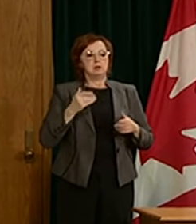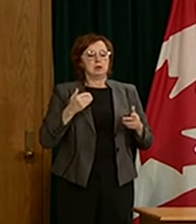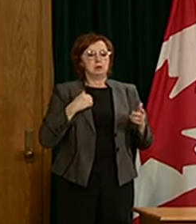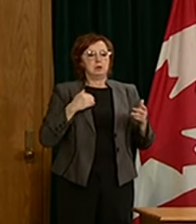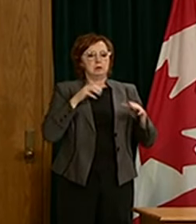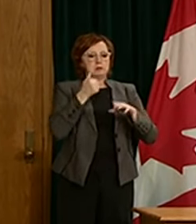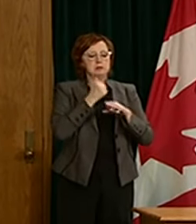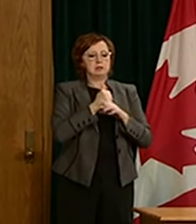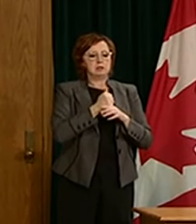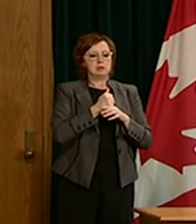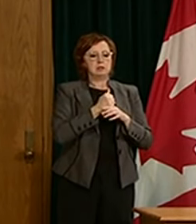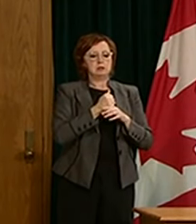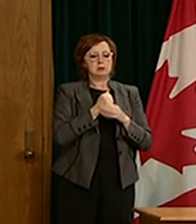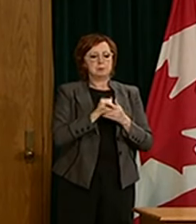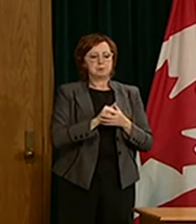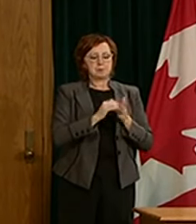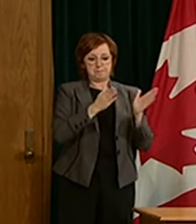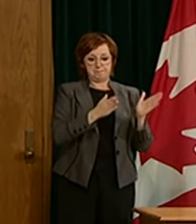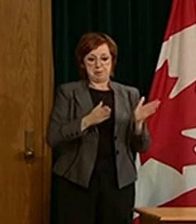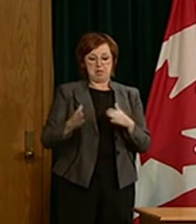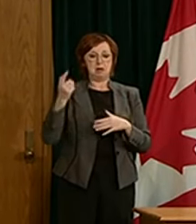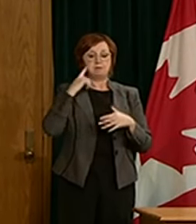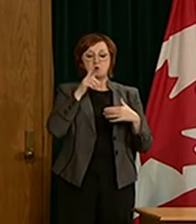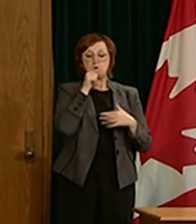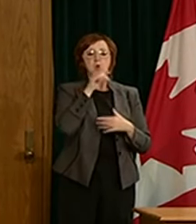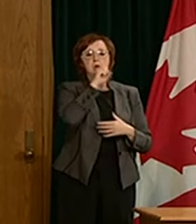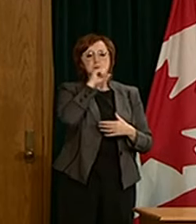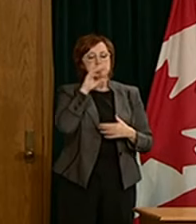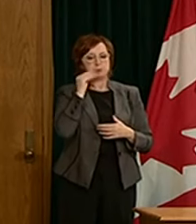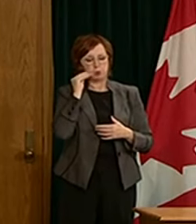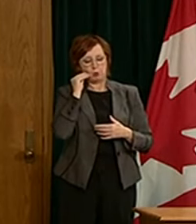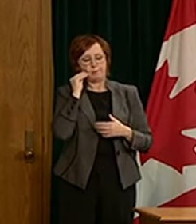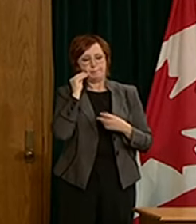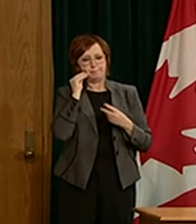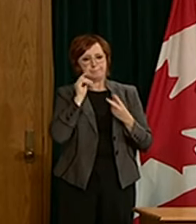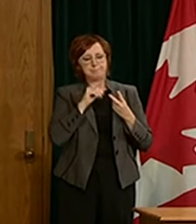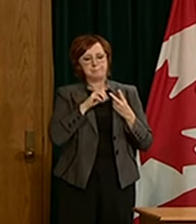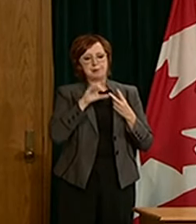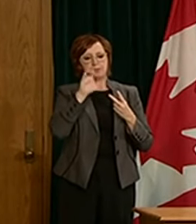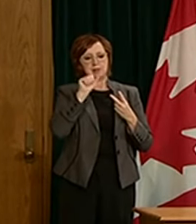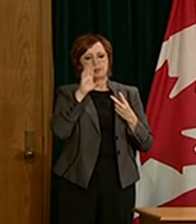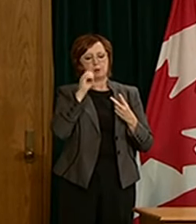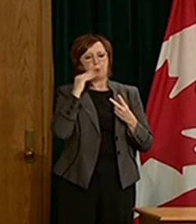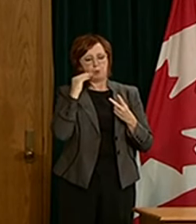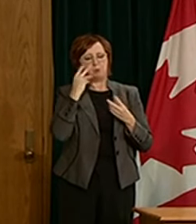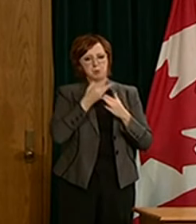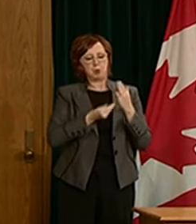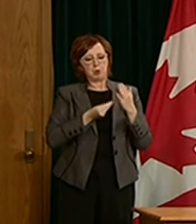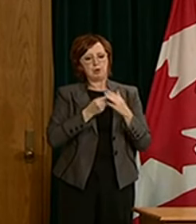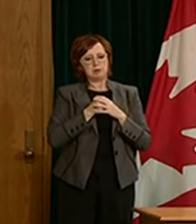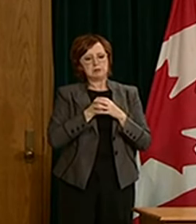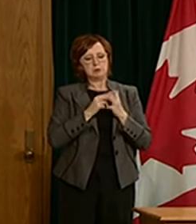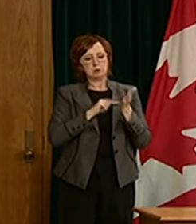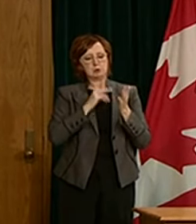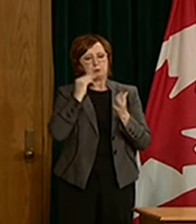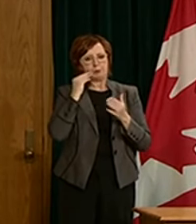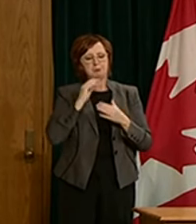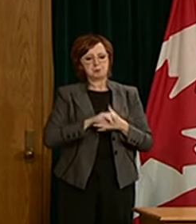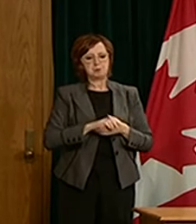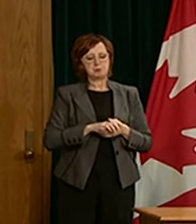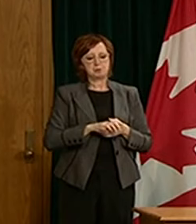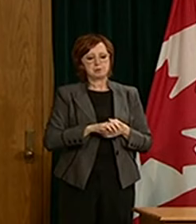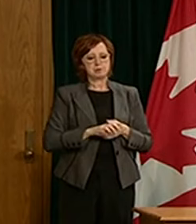the facilities for compassionate reasons. And we're partnering with communities and across sectors to ensure that supports and